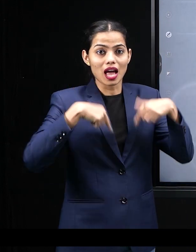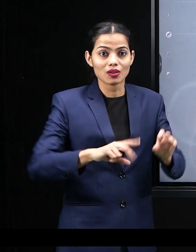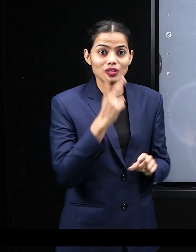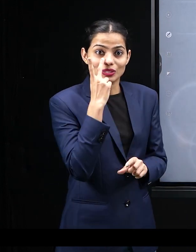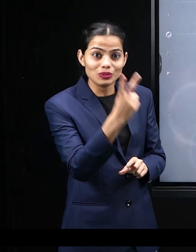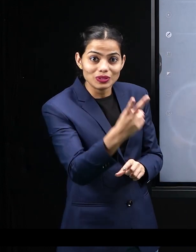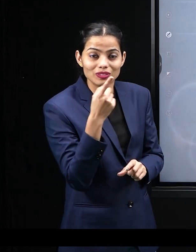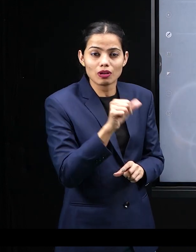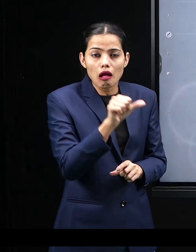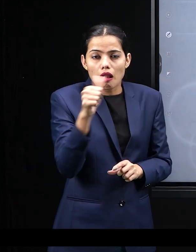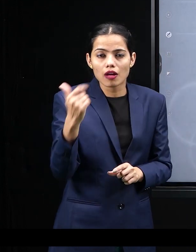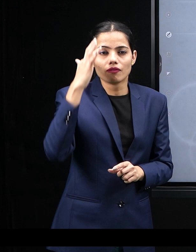Let us see another theorem.